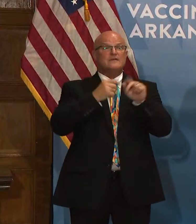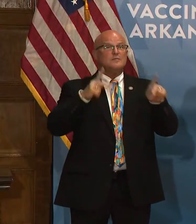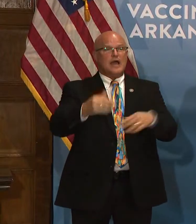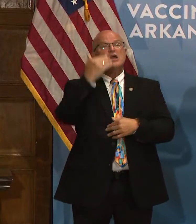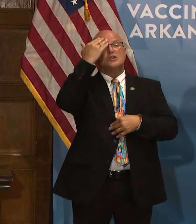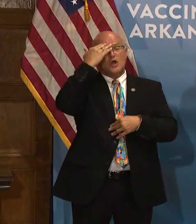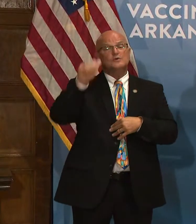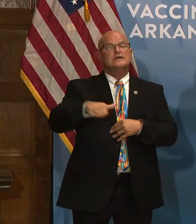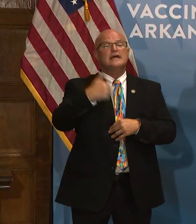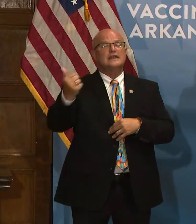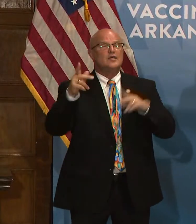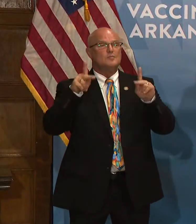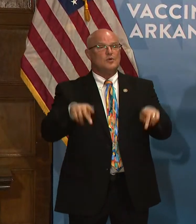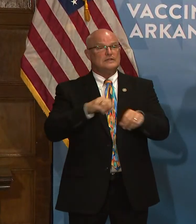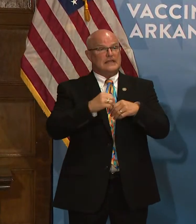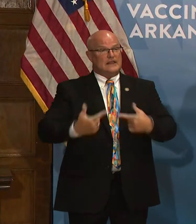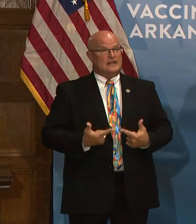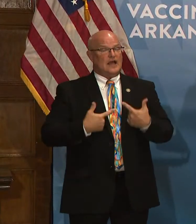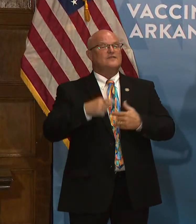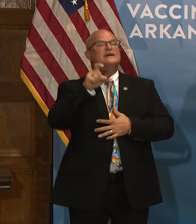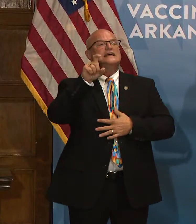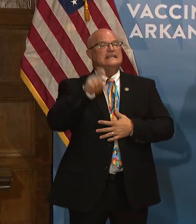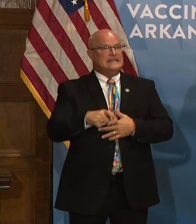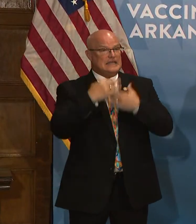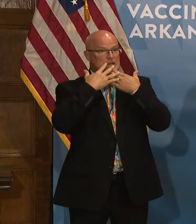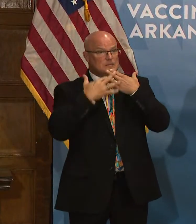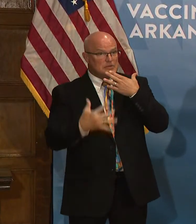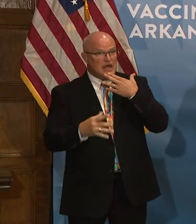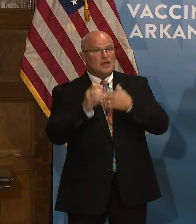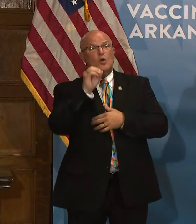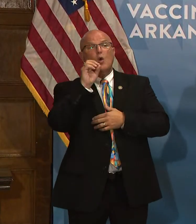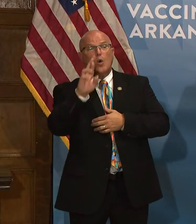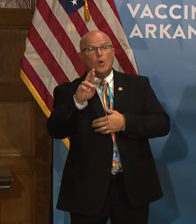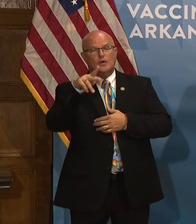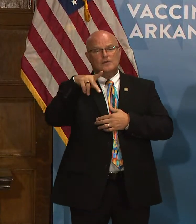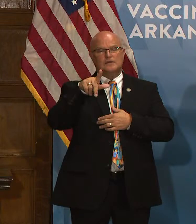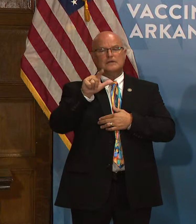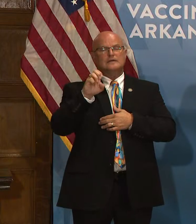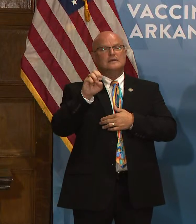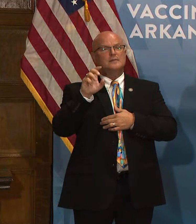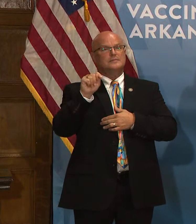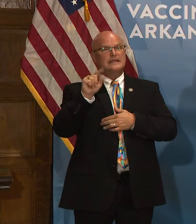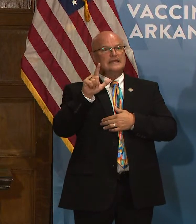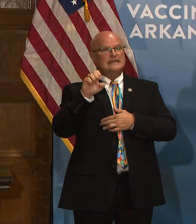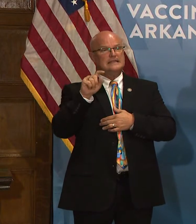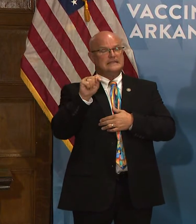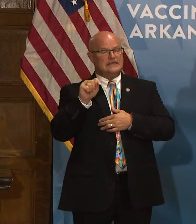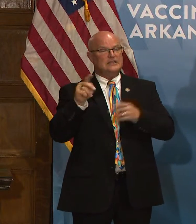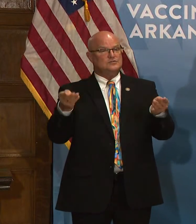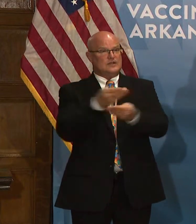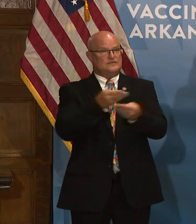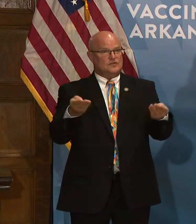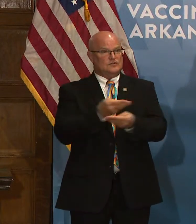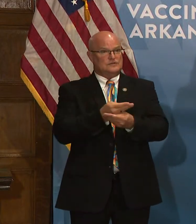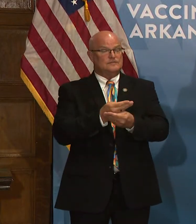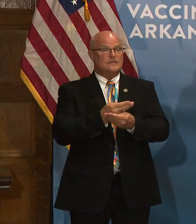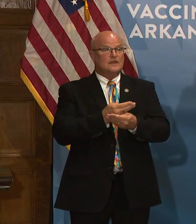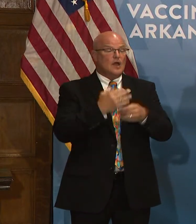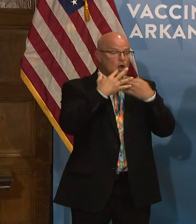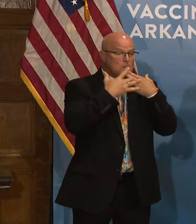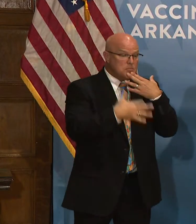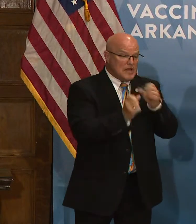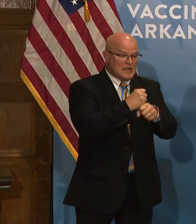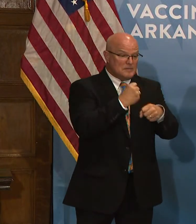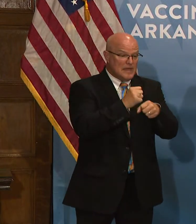knows somebody who in their lifetime will need a blood or platelet transfusion. And keep in mind that blood cannot be manufactured in a lab.